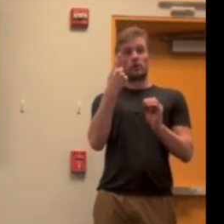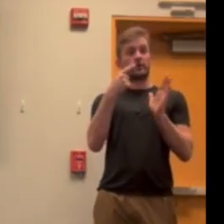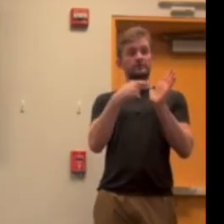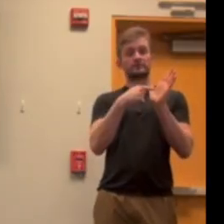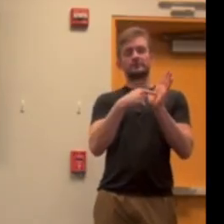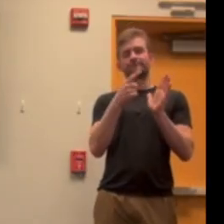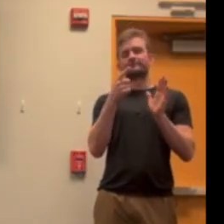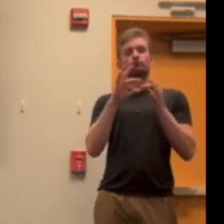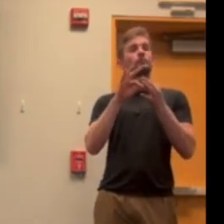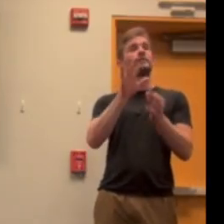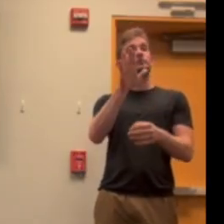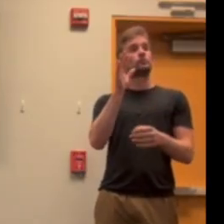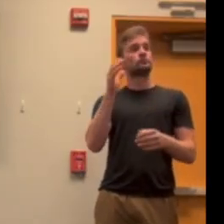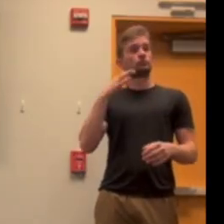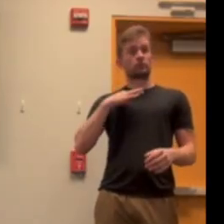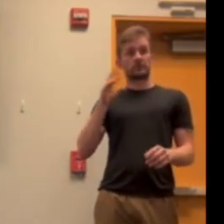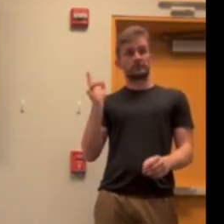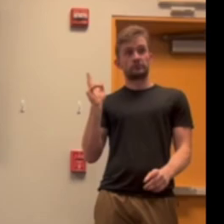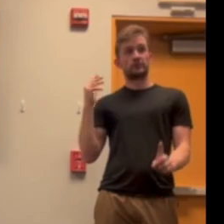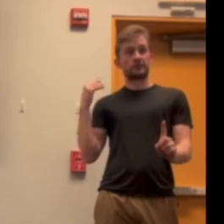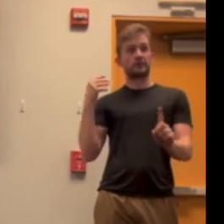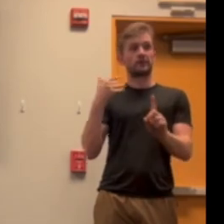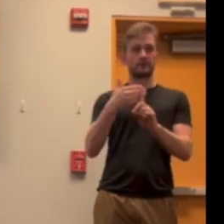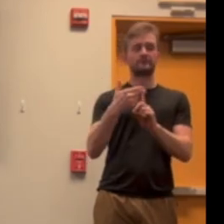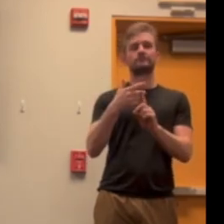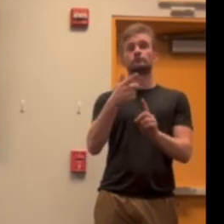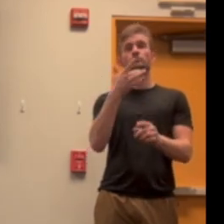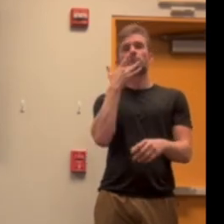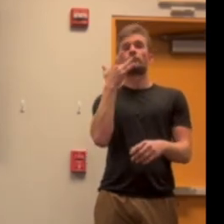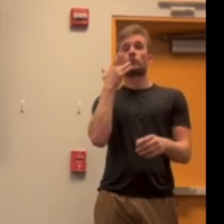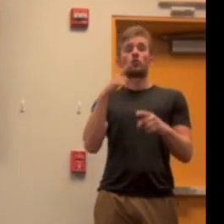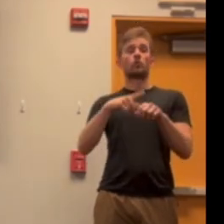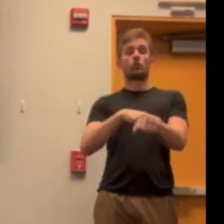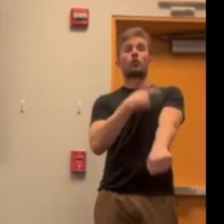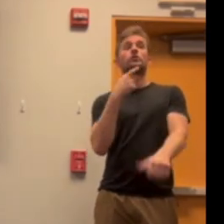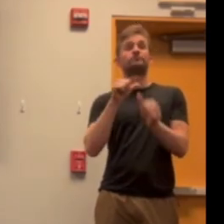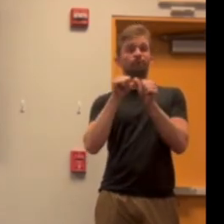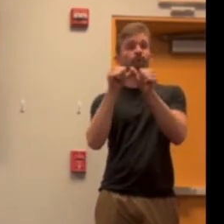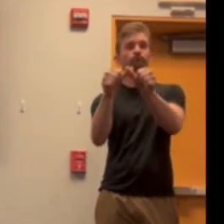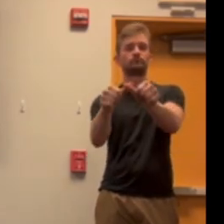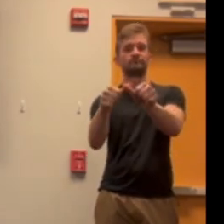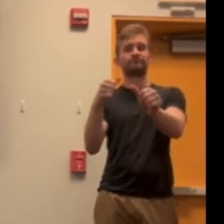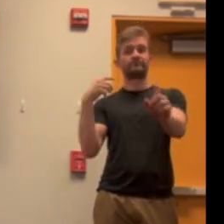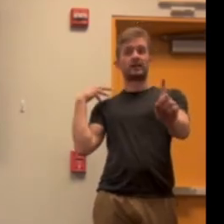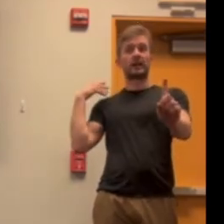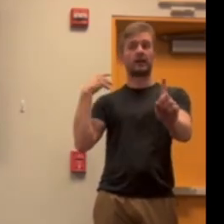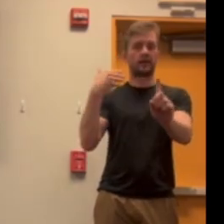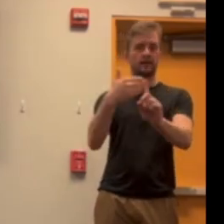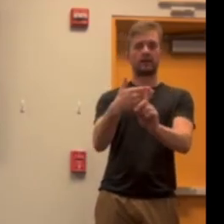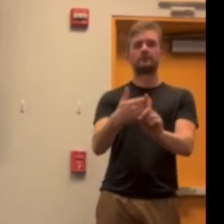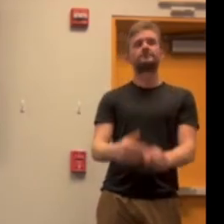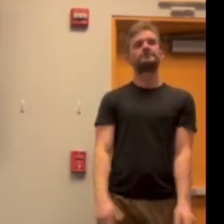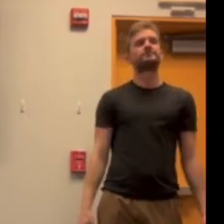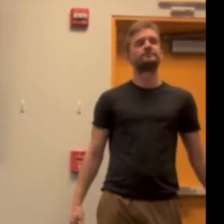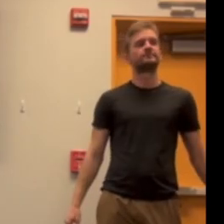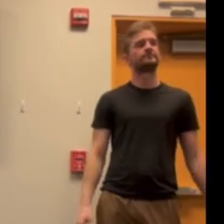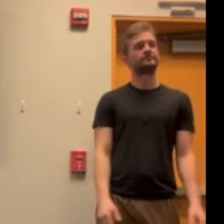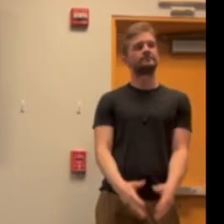25, then it's going to hurt you when you actually need things. So I know one person who was a millionaire